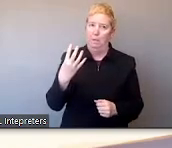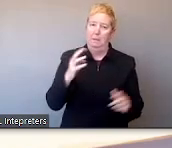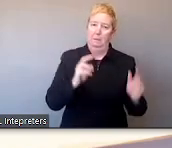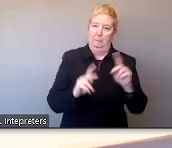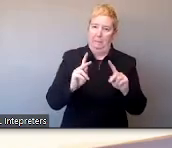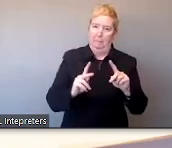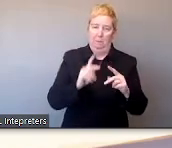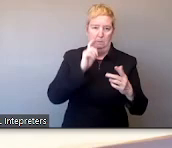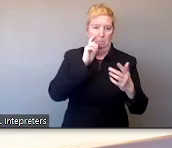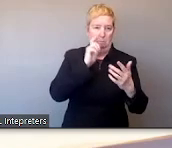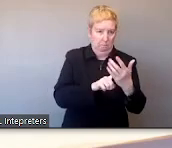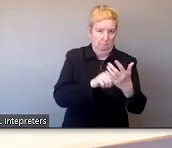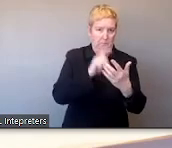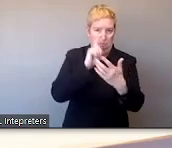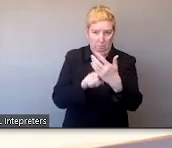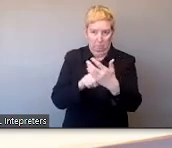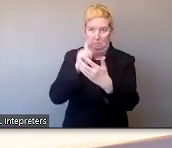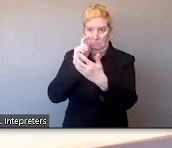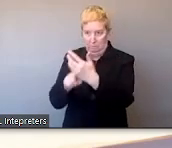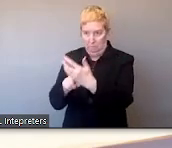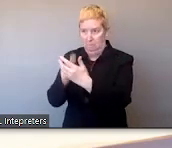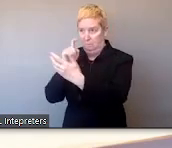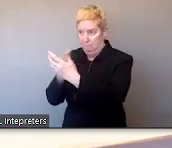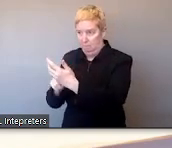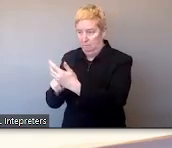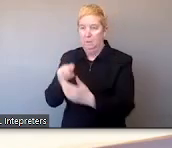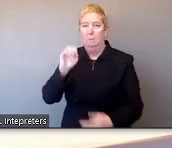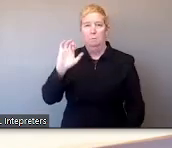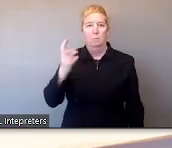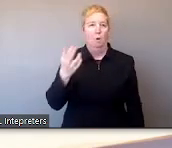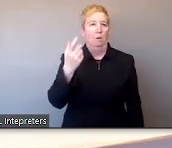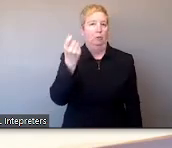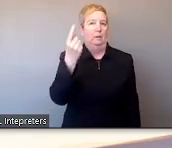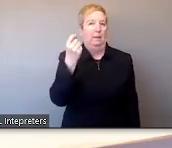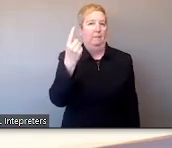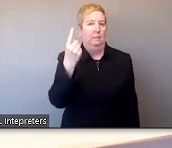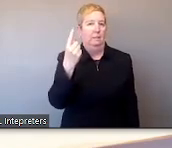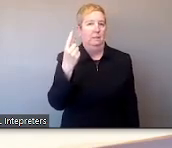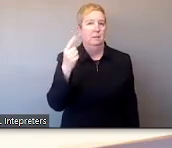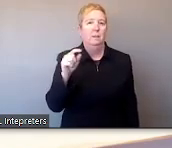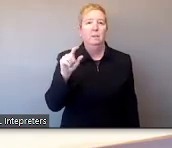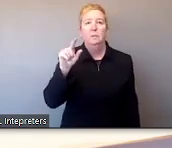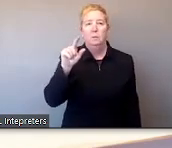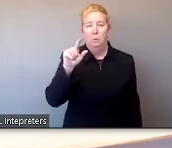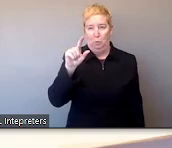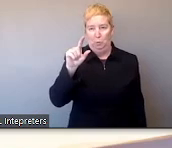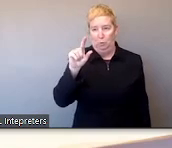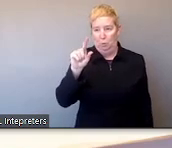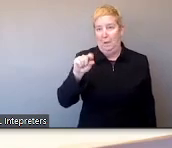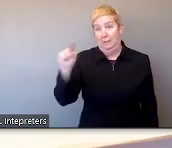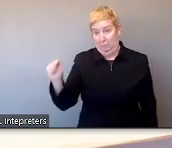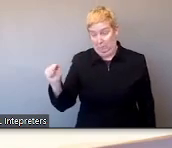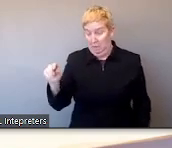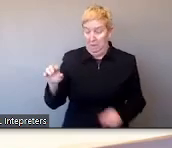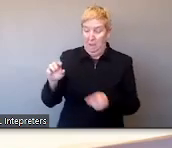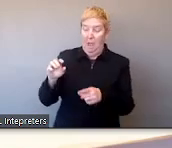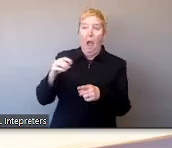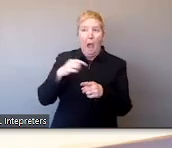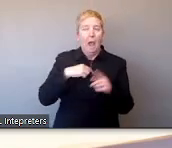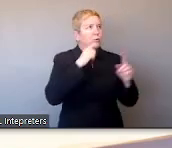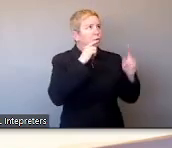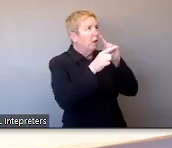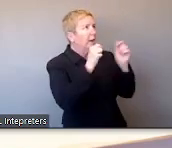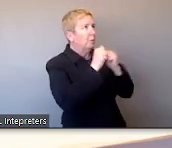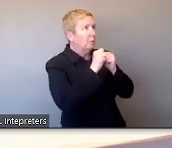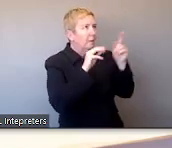we reported on March 11th. I was just talking to Mike Edwards this morning, who's the director